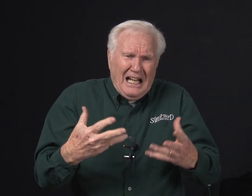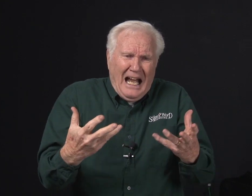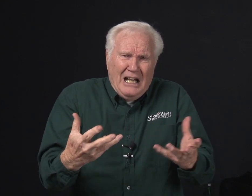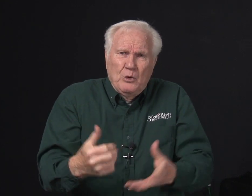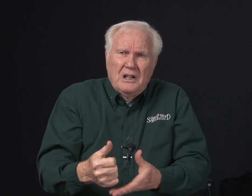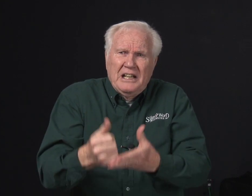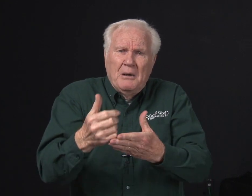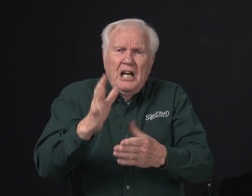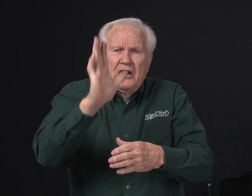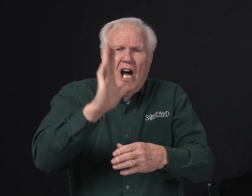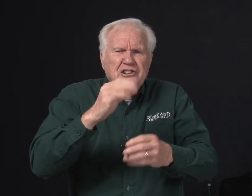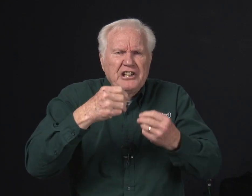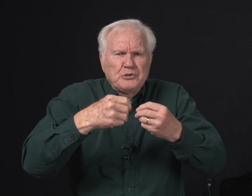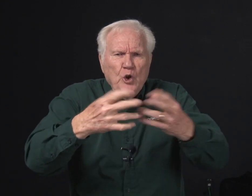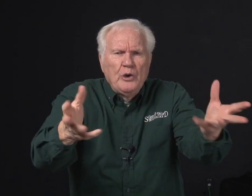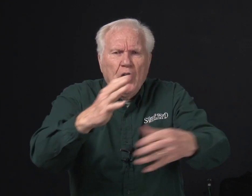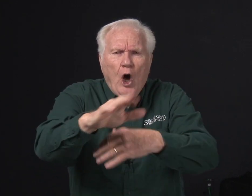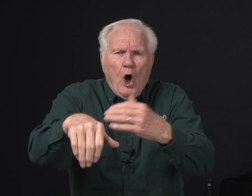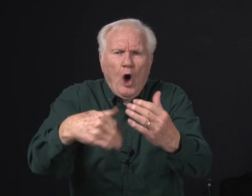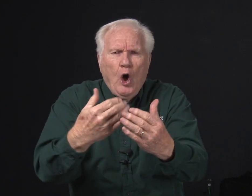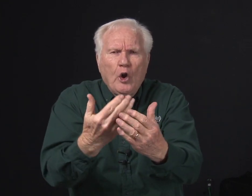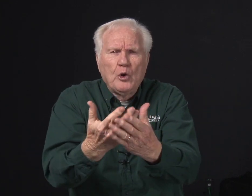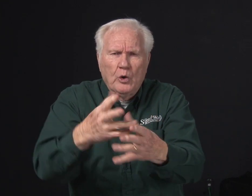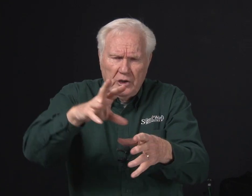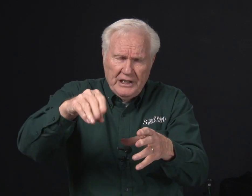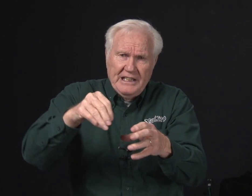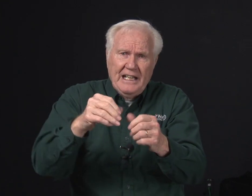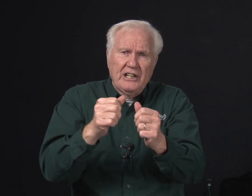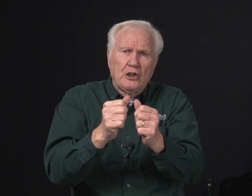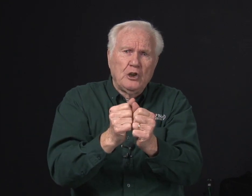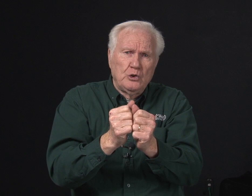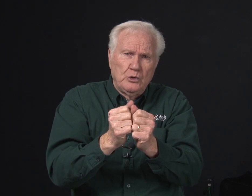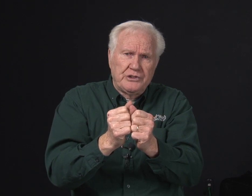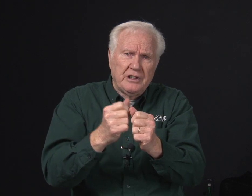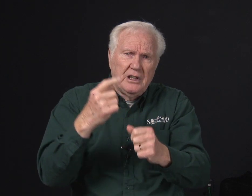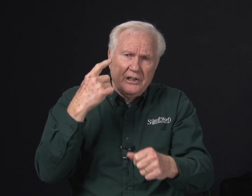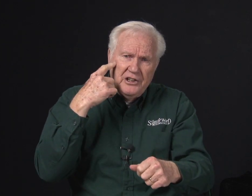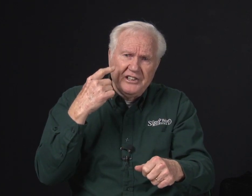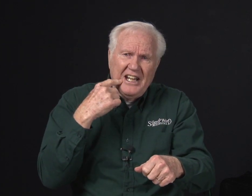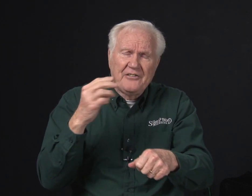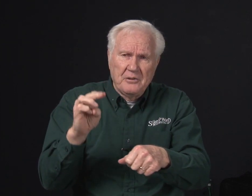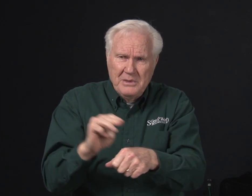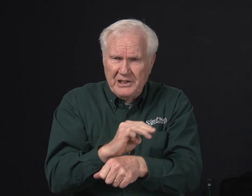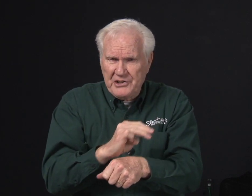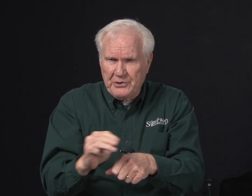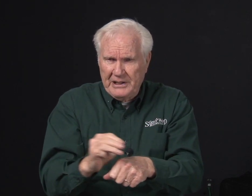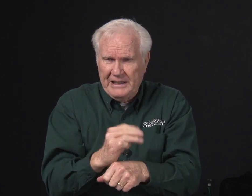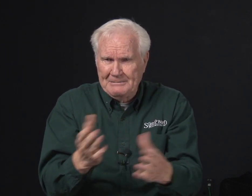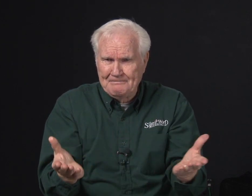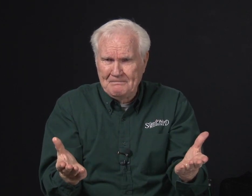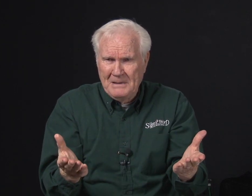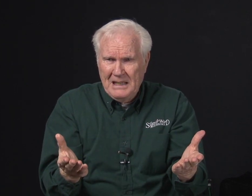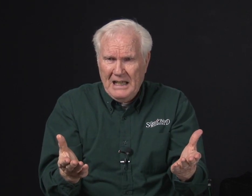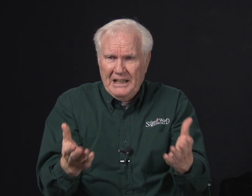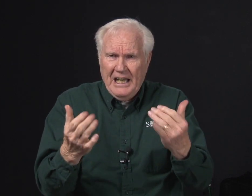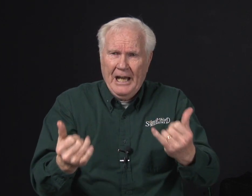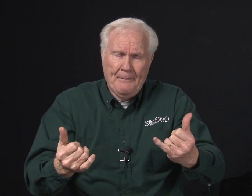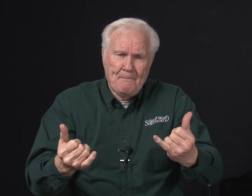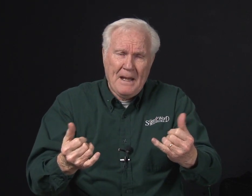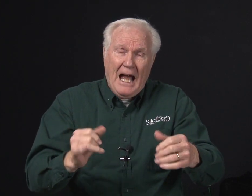I will help. God says go into all the world, and that includes the deaf ministry. Now, I